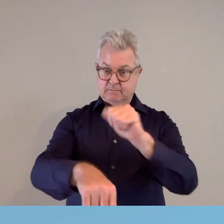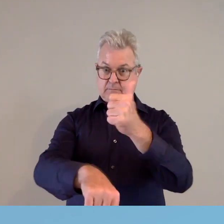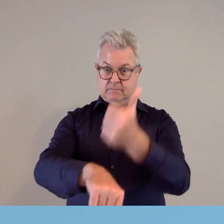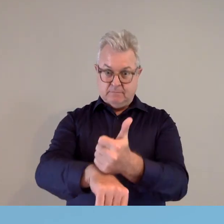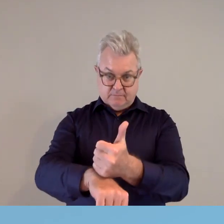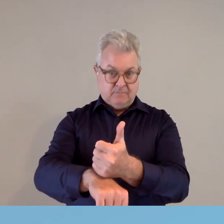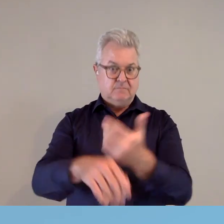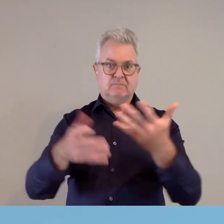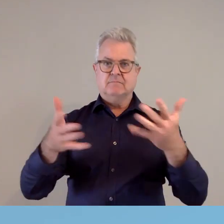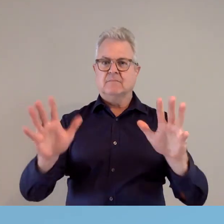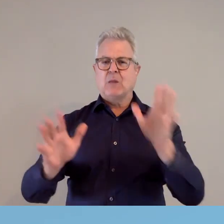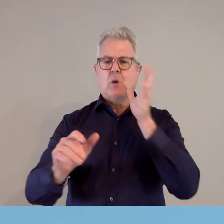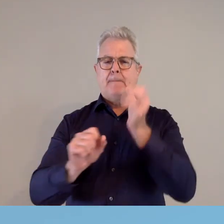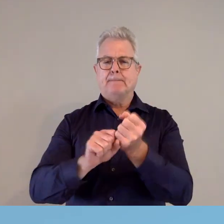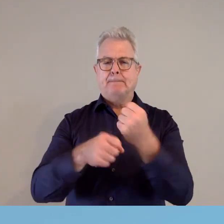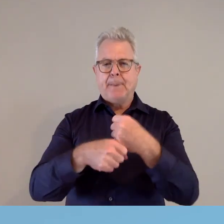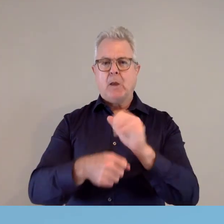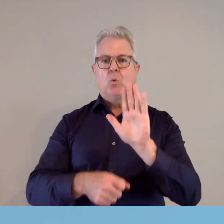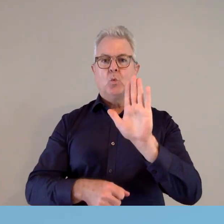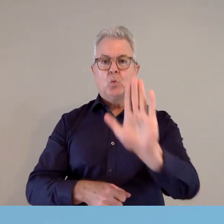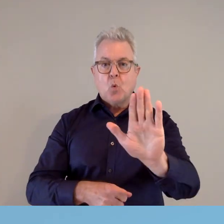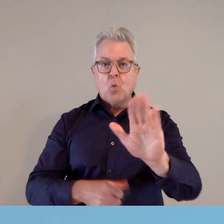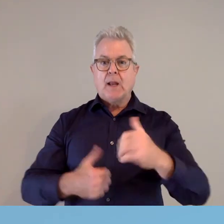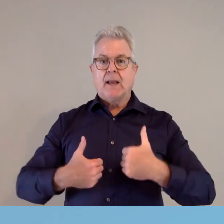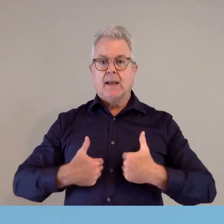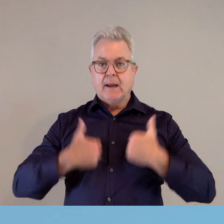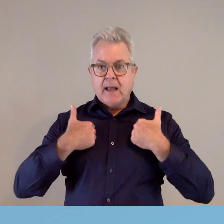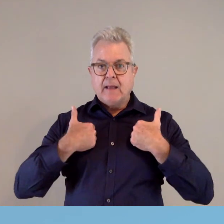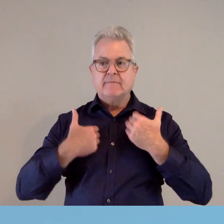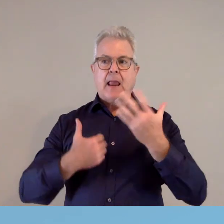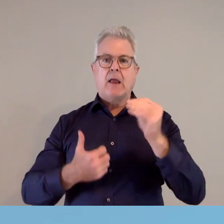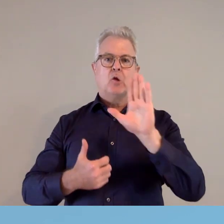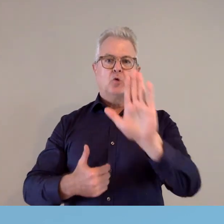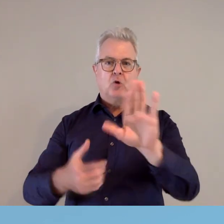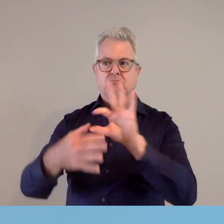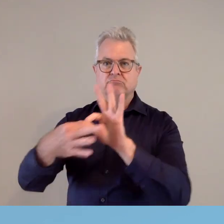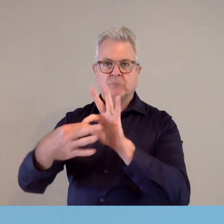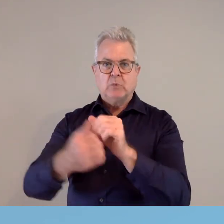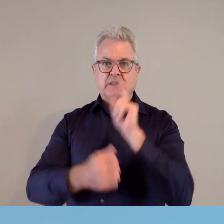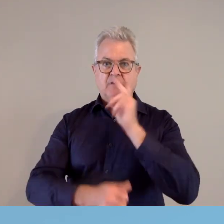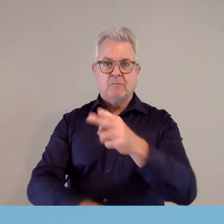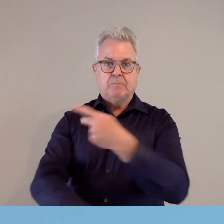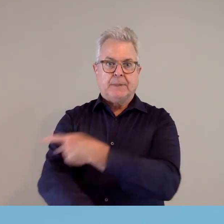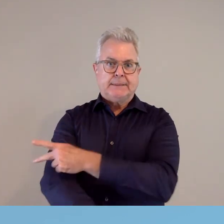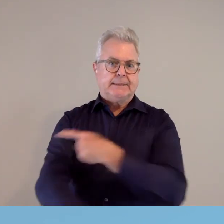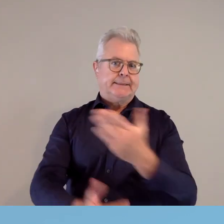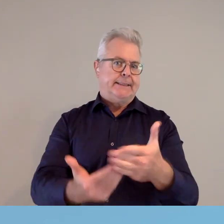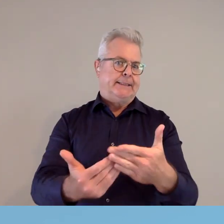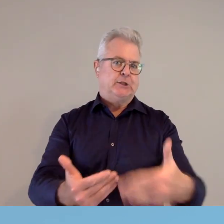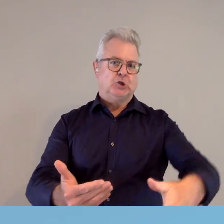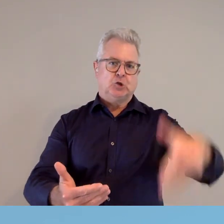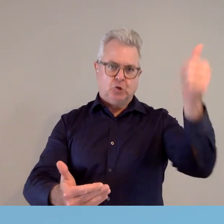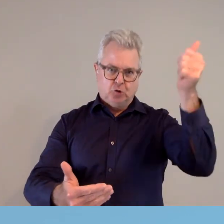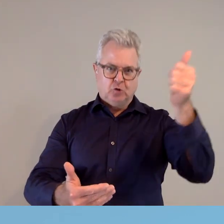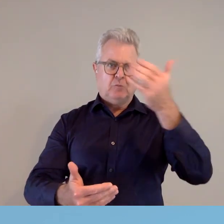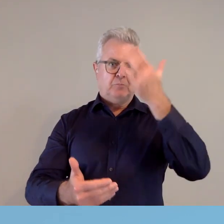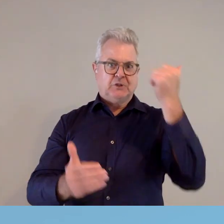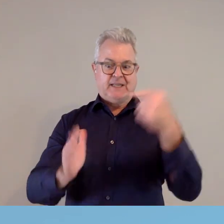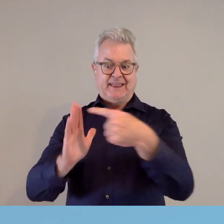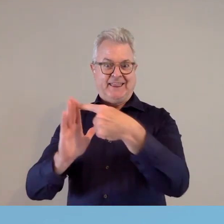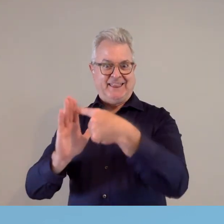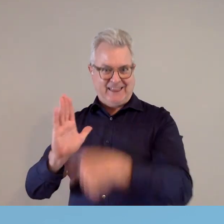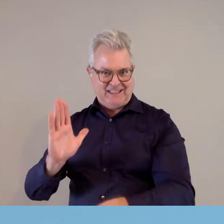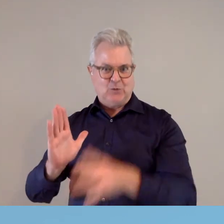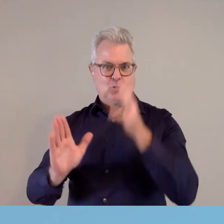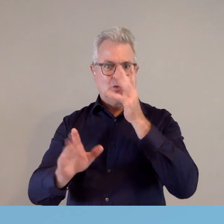in place in your office. It will make your lives and your relationship with your deaf and hard of hearing patients much